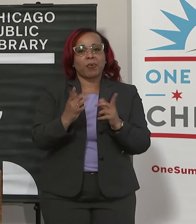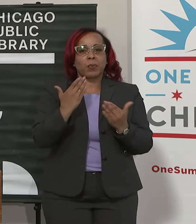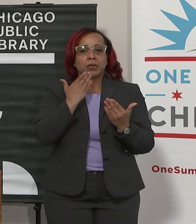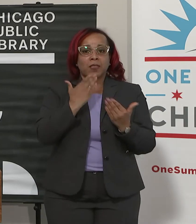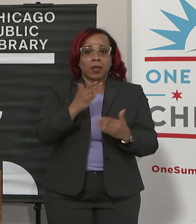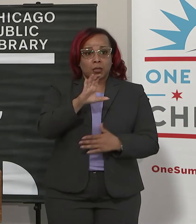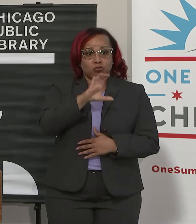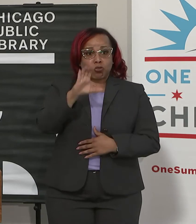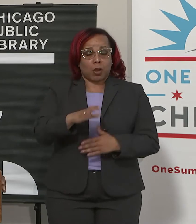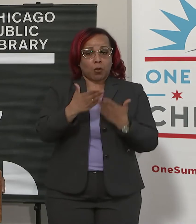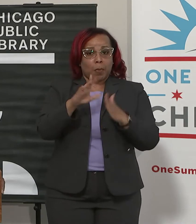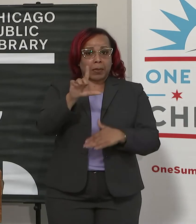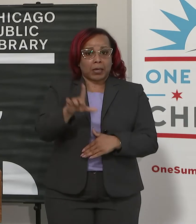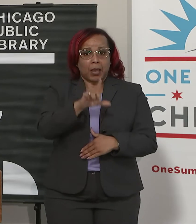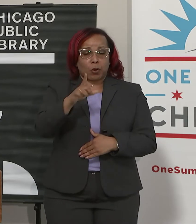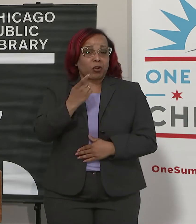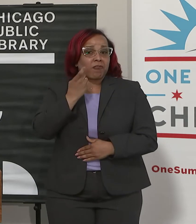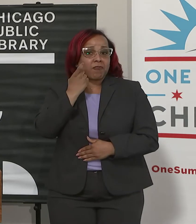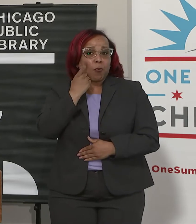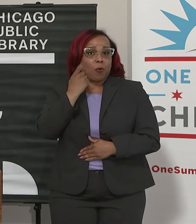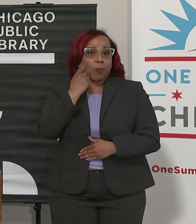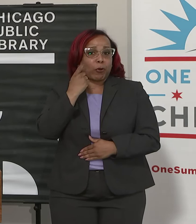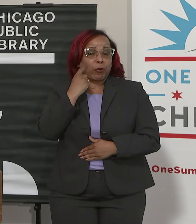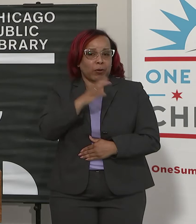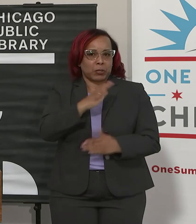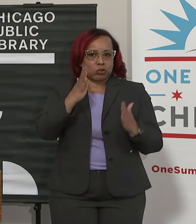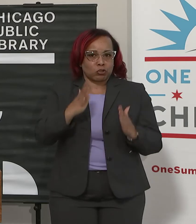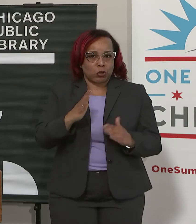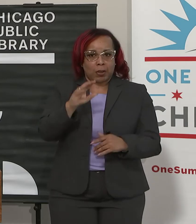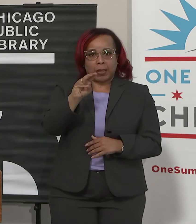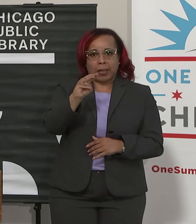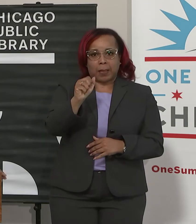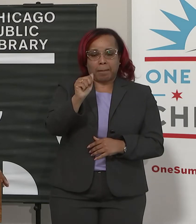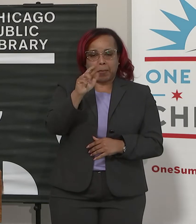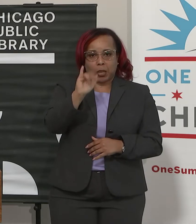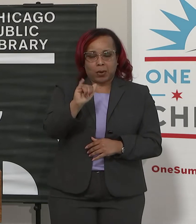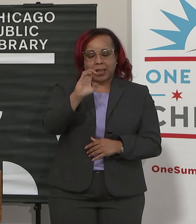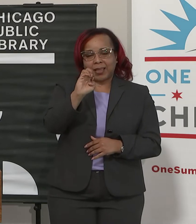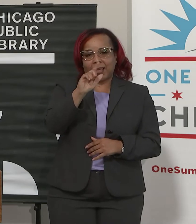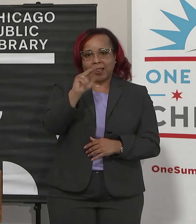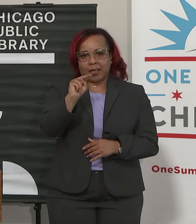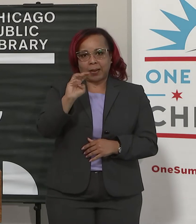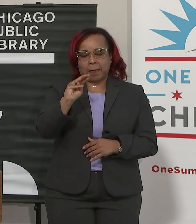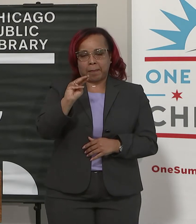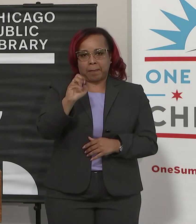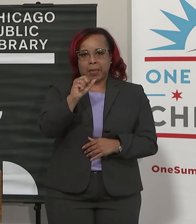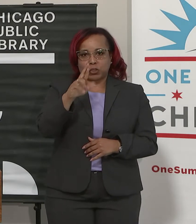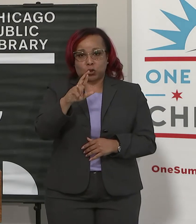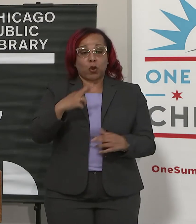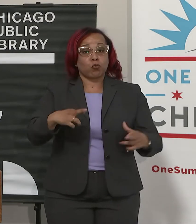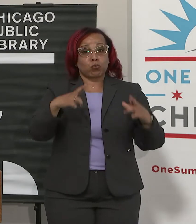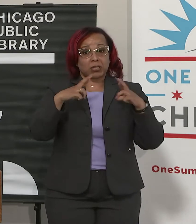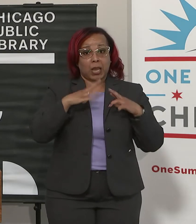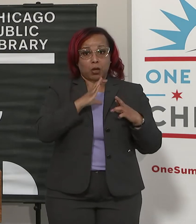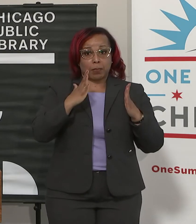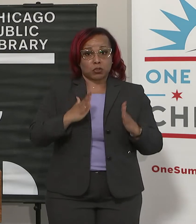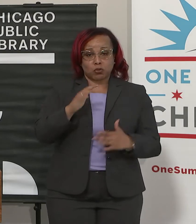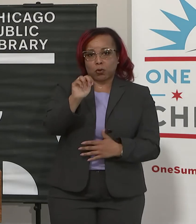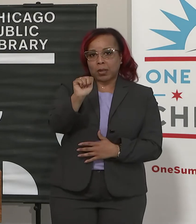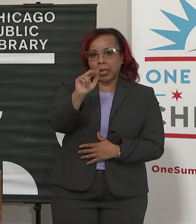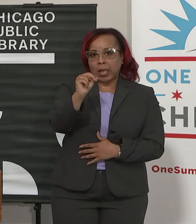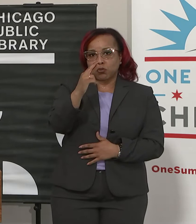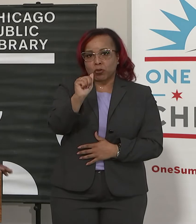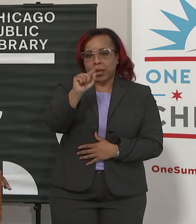thank the Chicago Public Library's former acting commissioner, Mary Ellen Messner, and retired library commissioner, Andrea